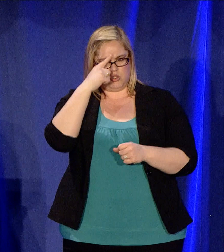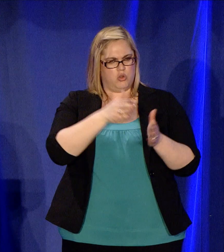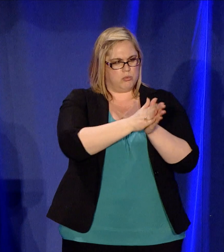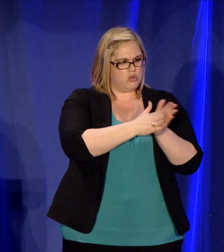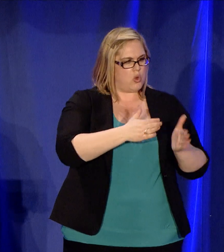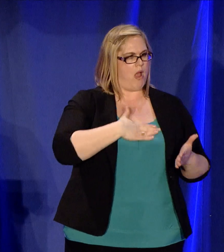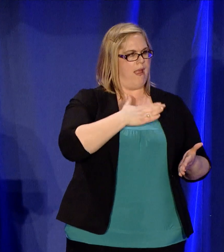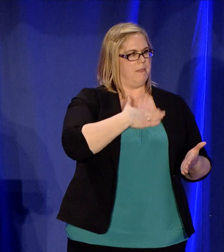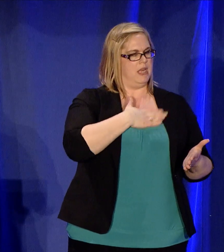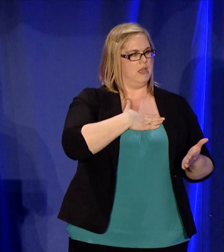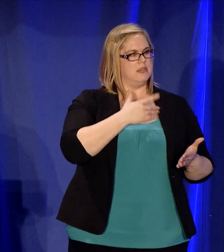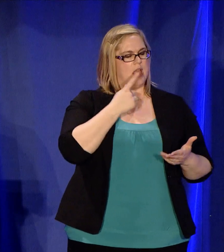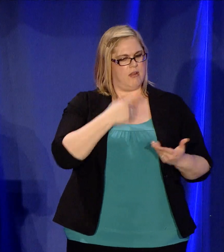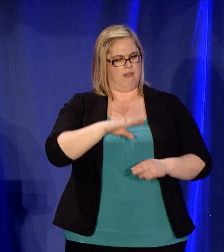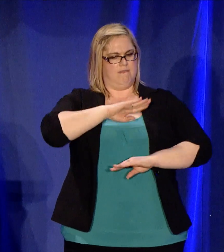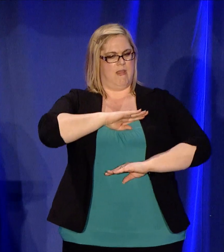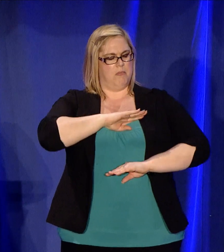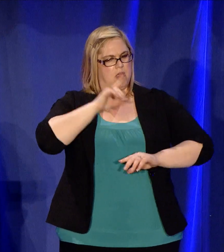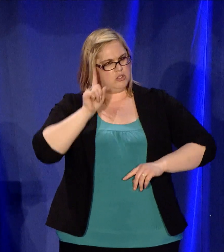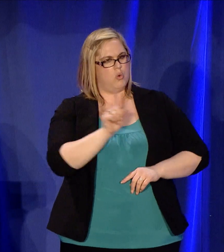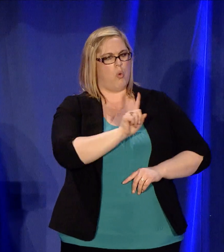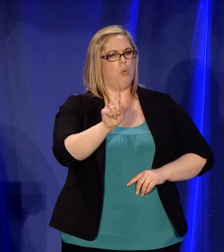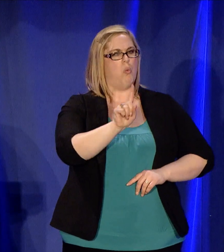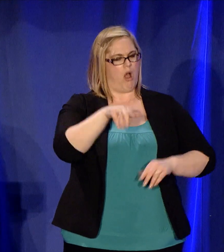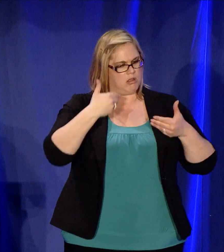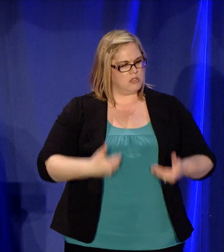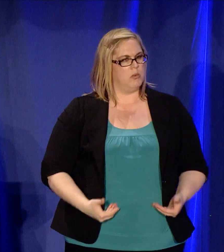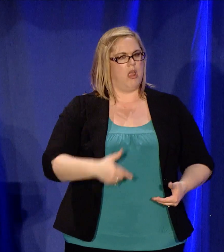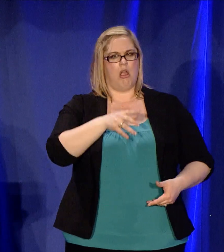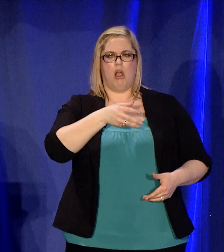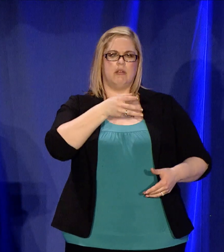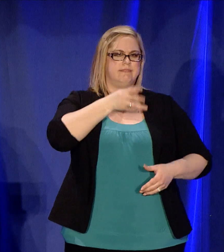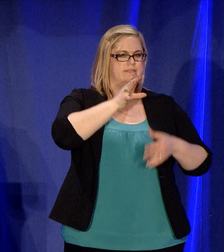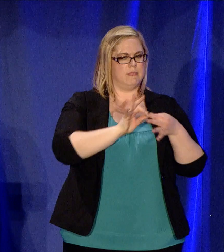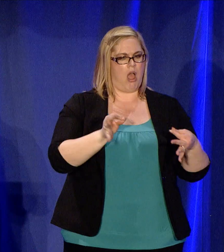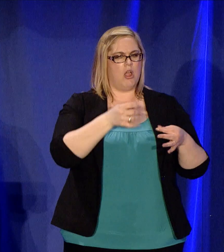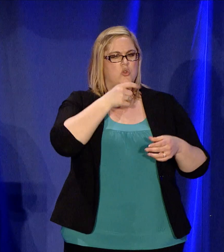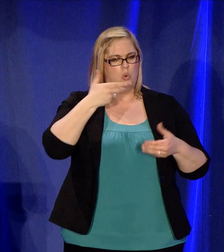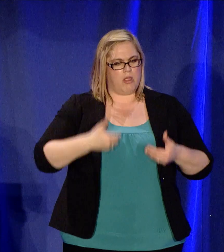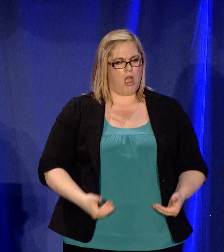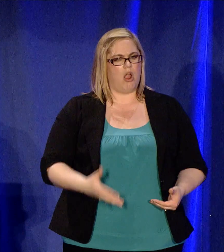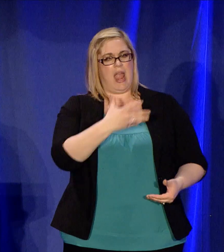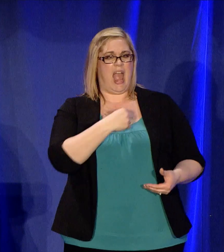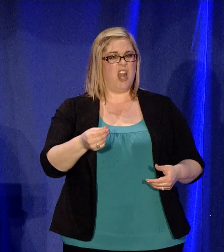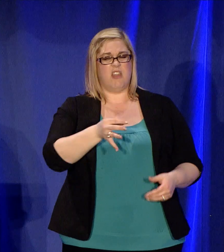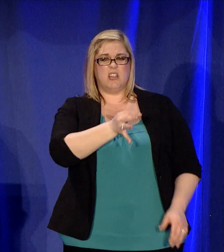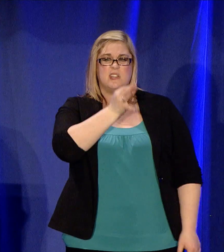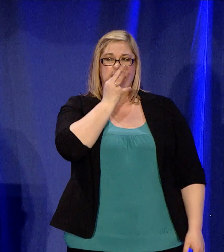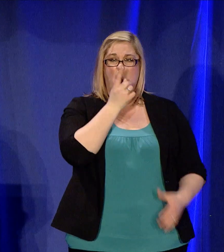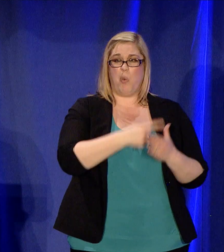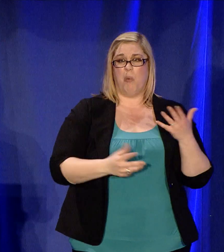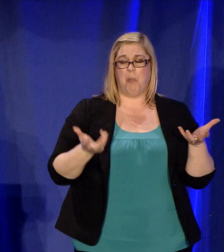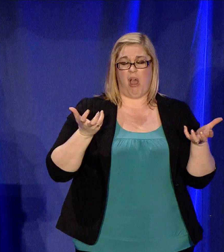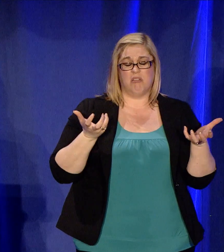we may find it, and fulfillment to walk as we will, talk as we will, and yes, within reason, even smoke what we will.